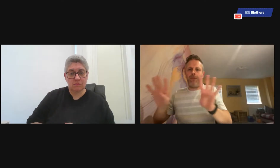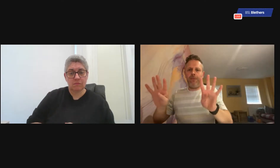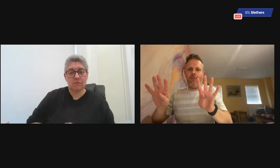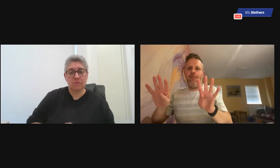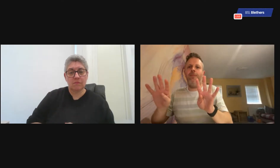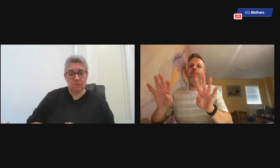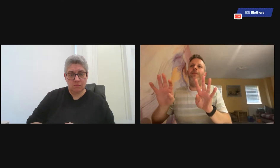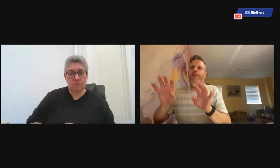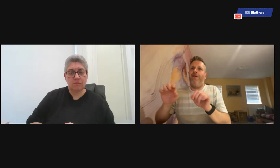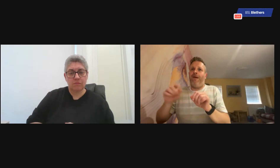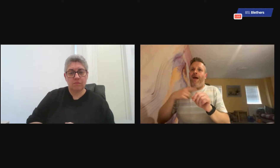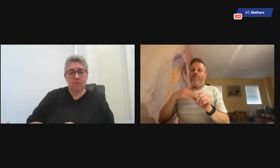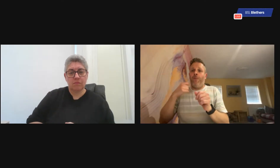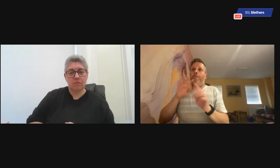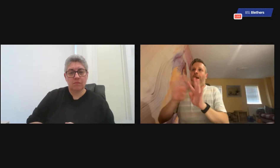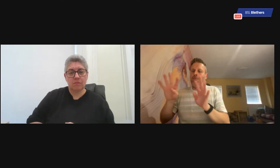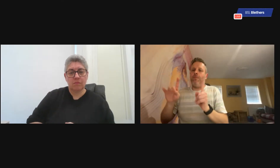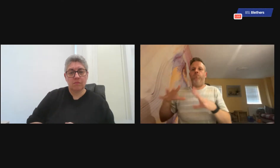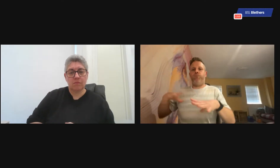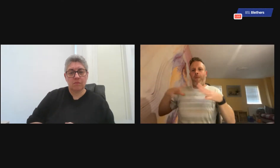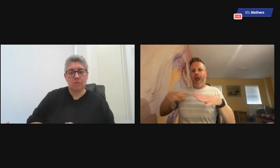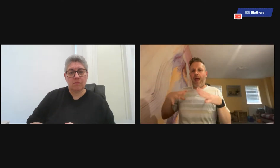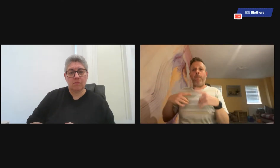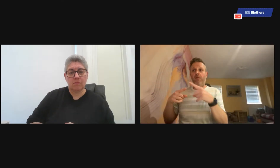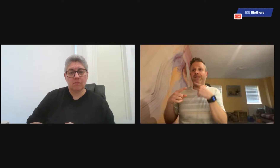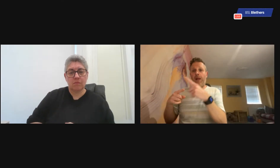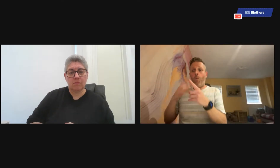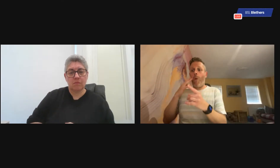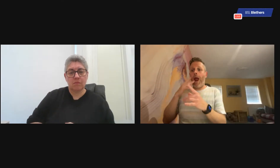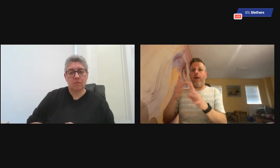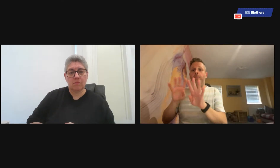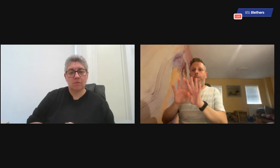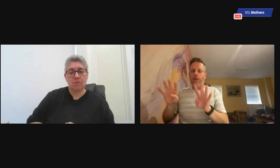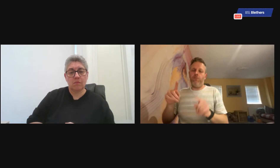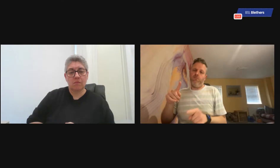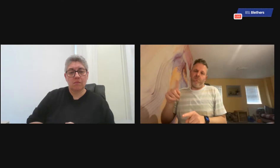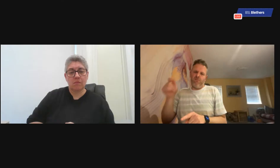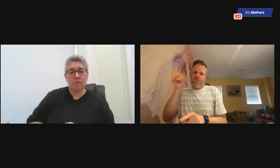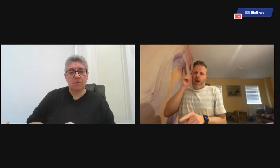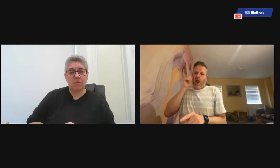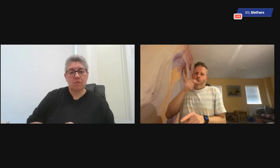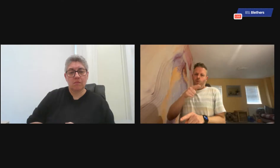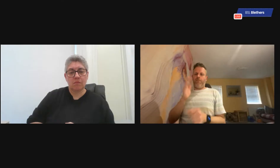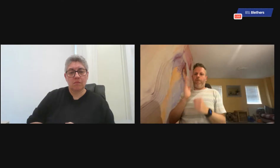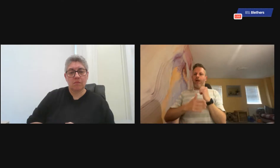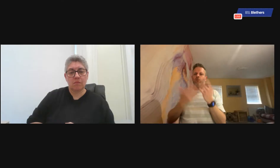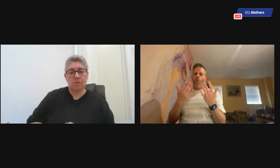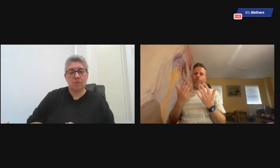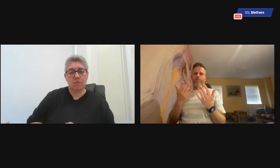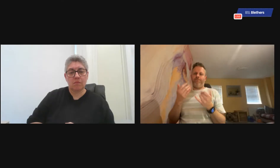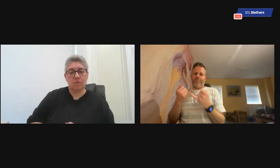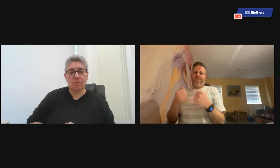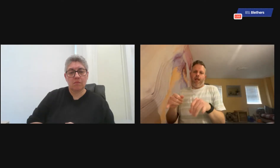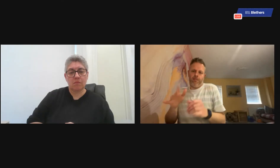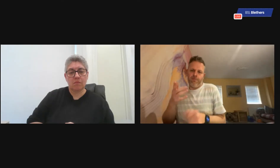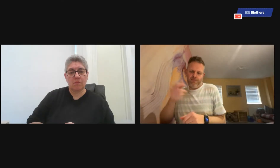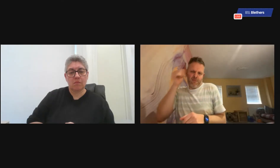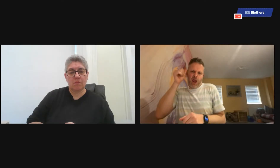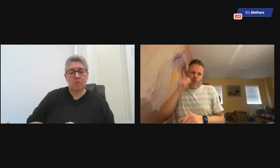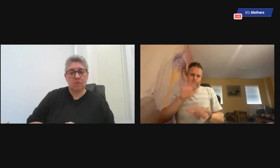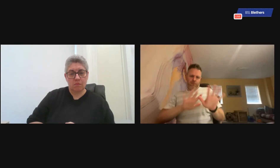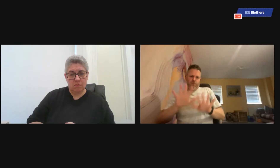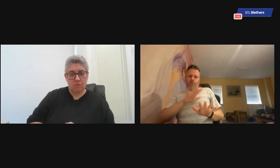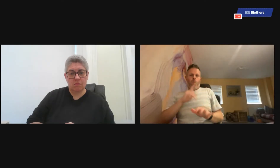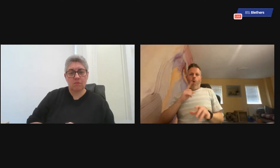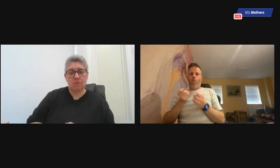6 references I had to get. And then after everything else, you have a panel interview, essentially, and